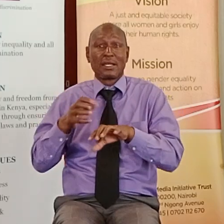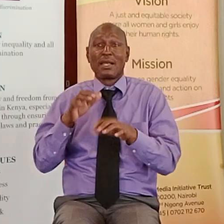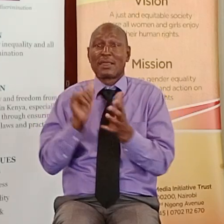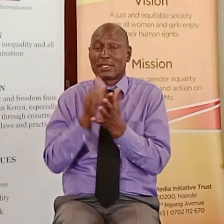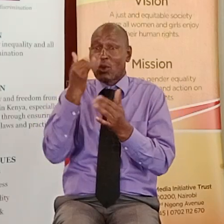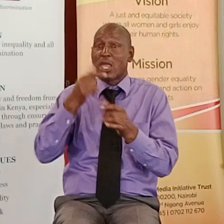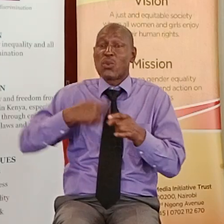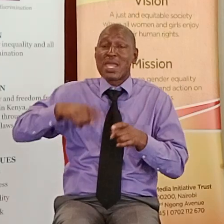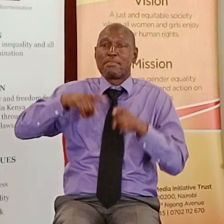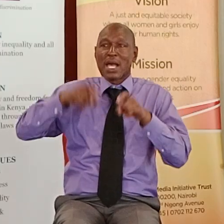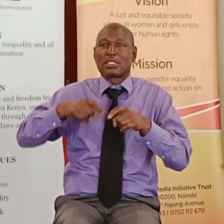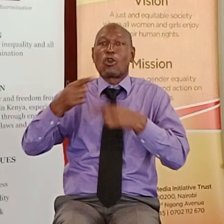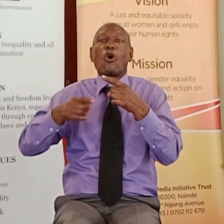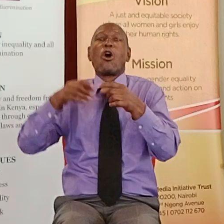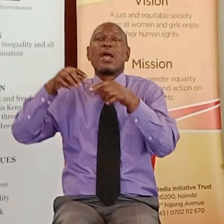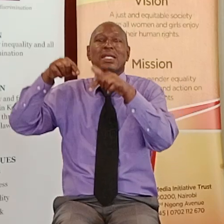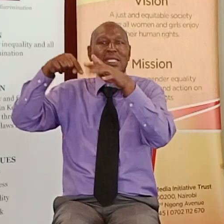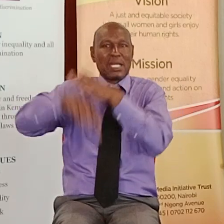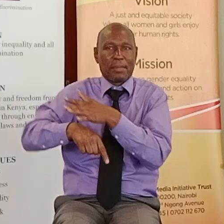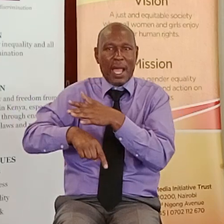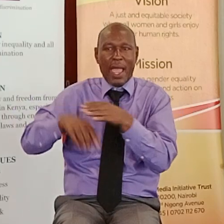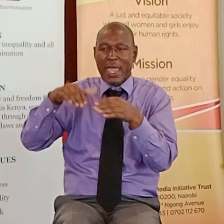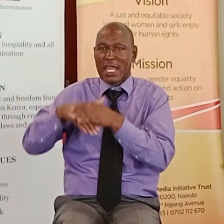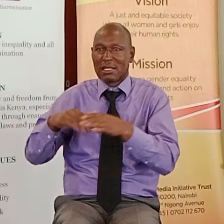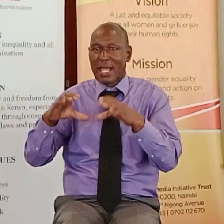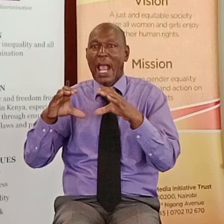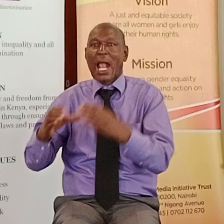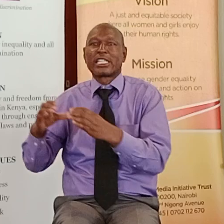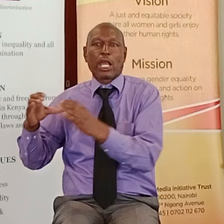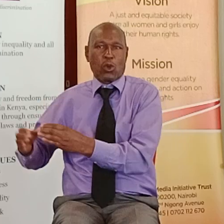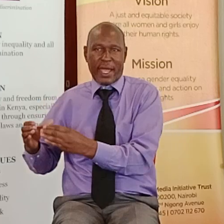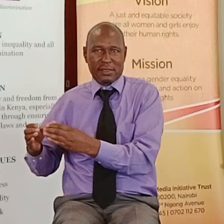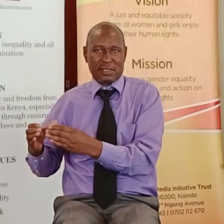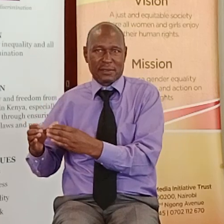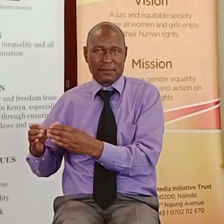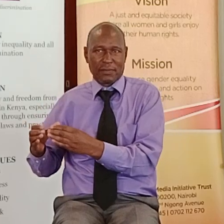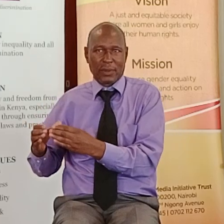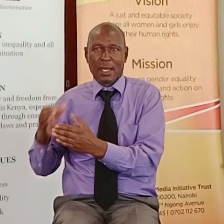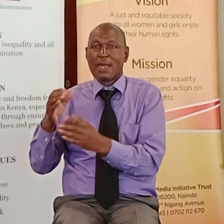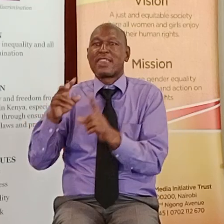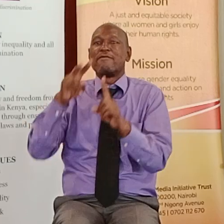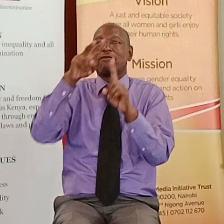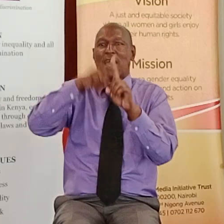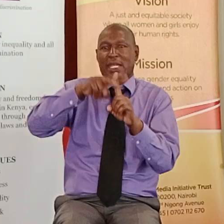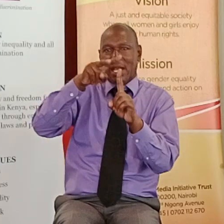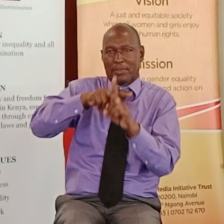to really categorize the vulnerabilities that